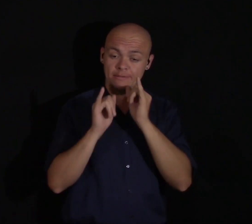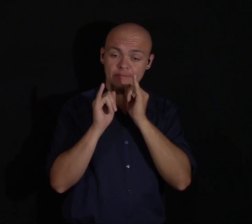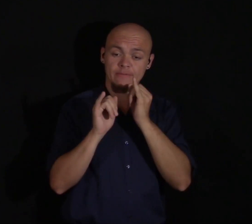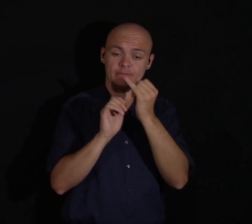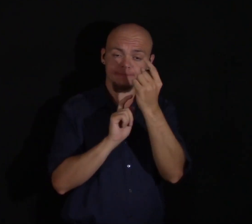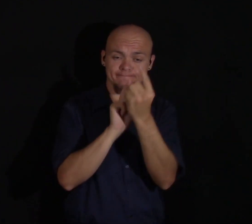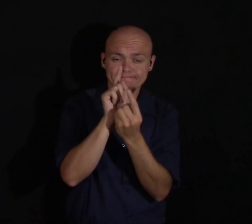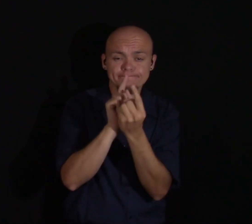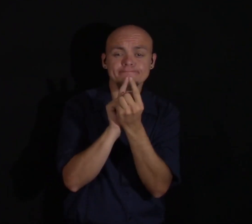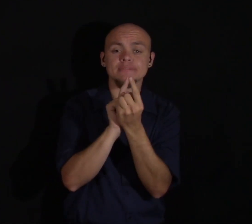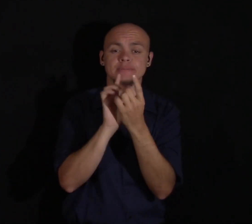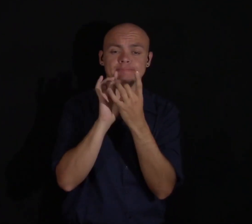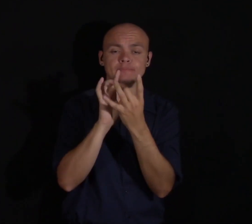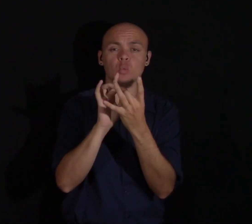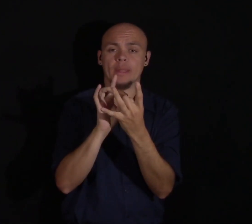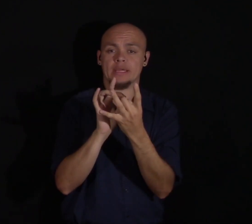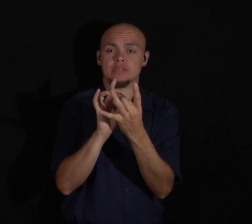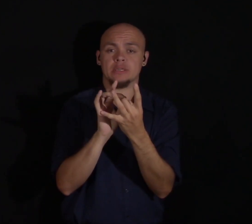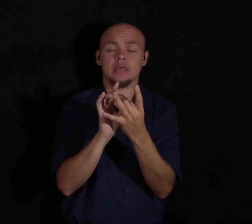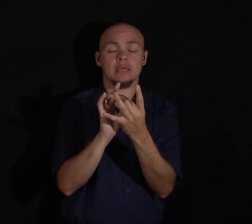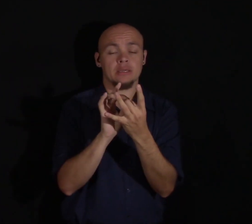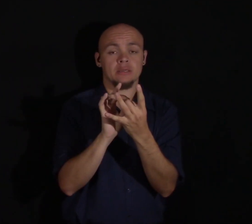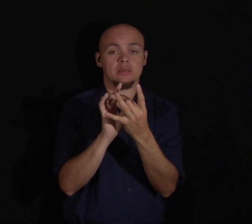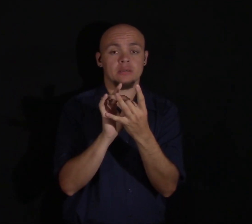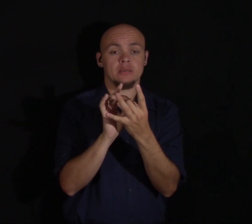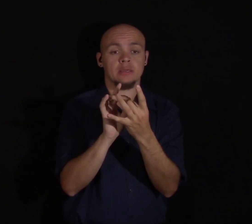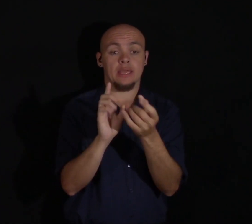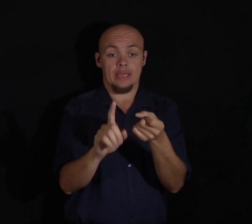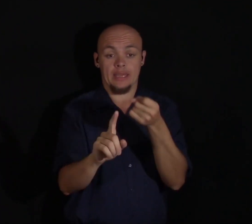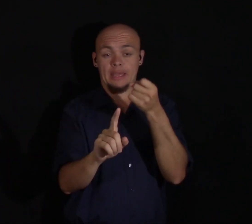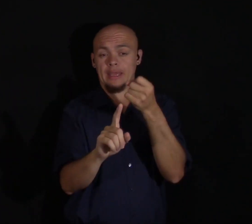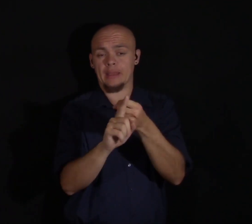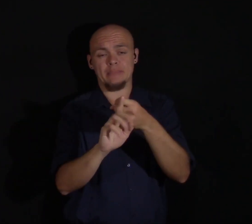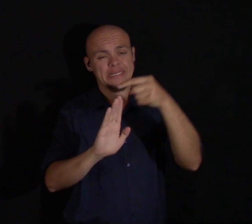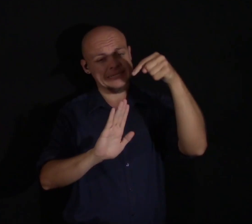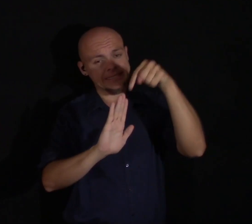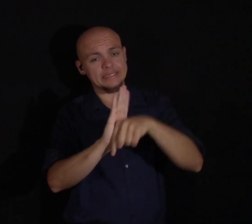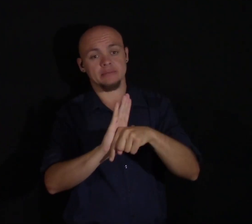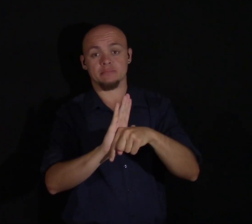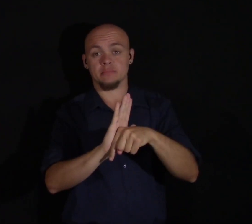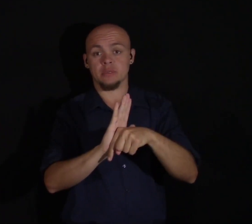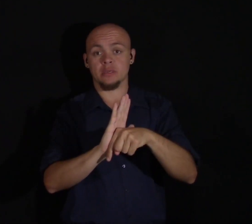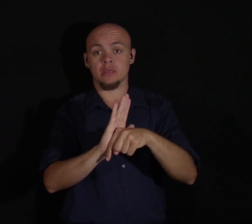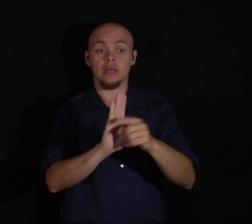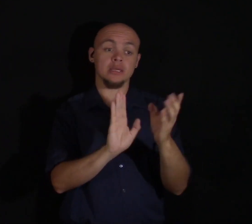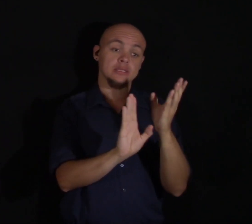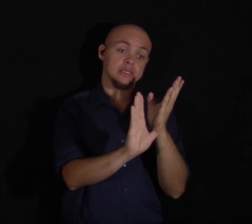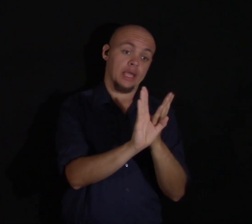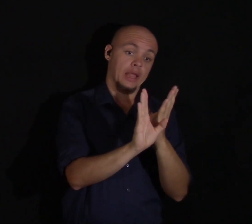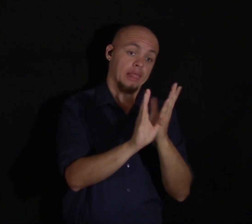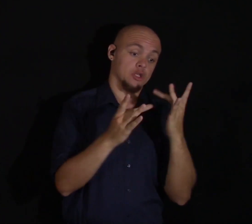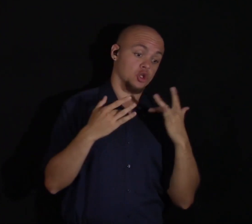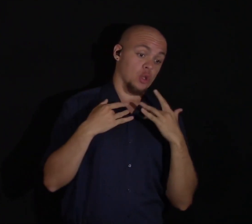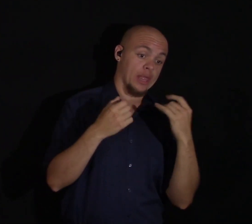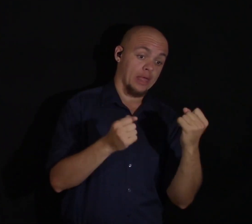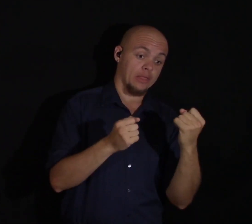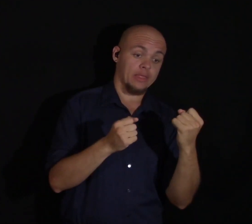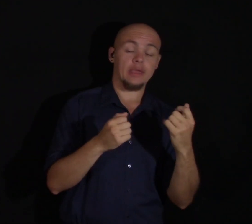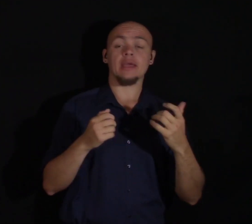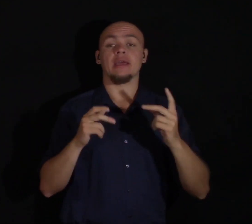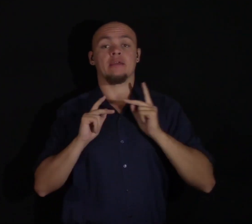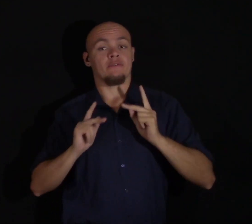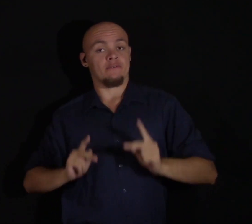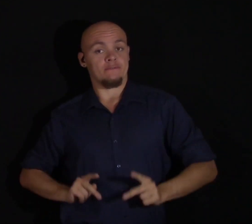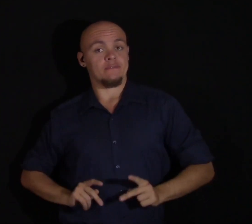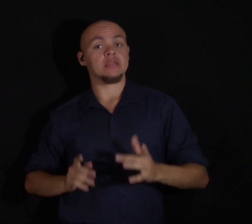relationships has a profound impact, not only on our psychological health, but on our physical health as well.